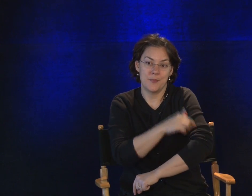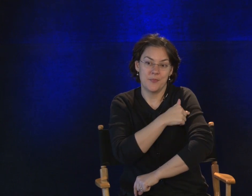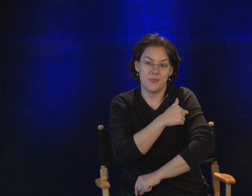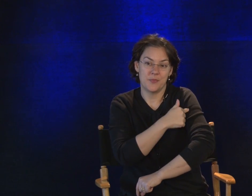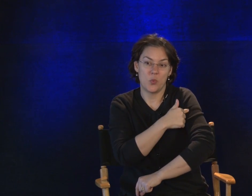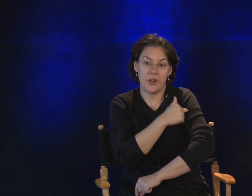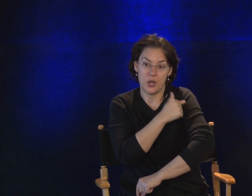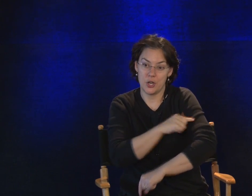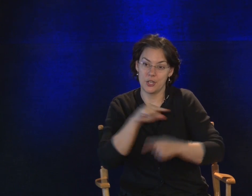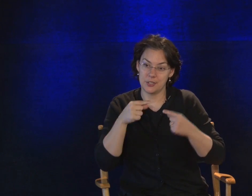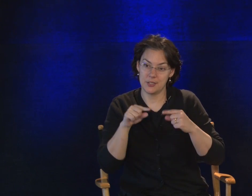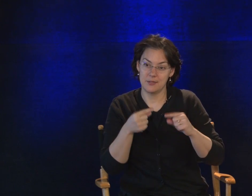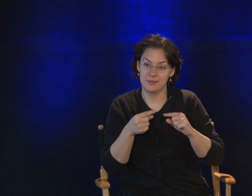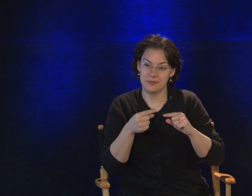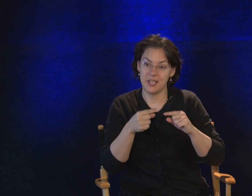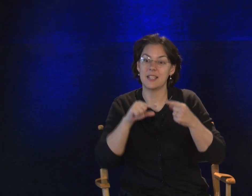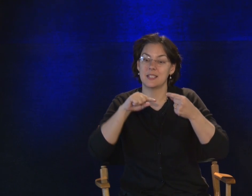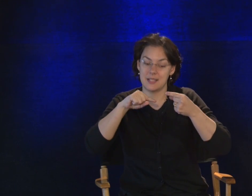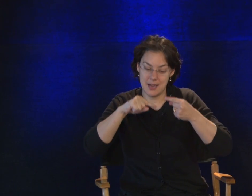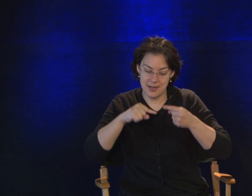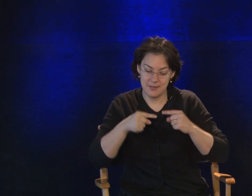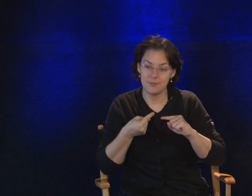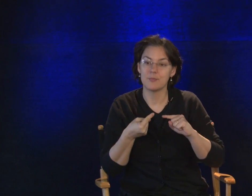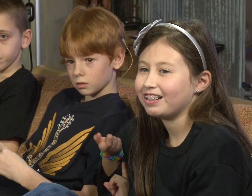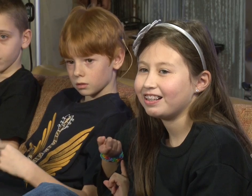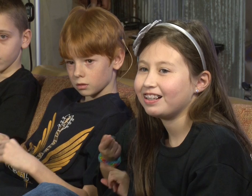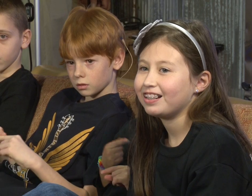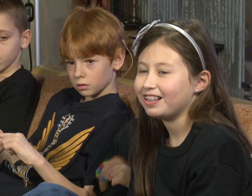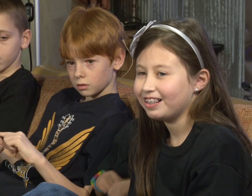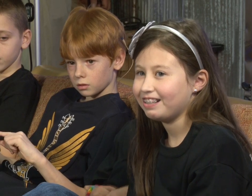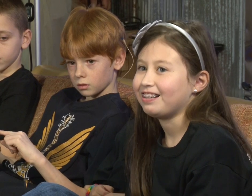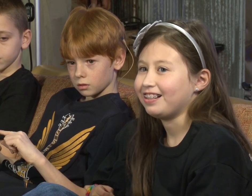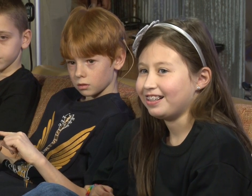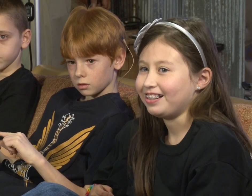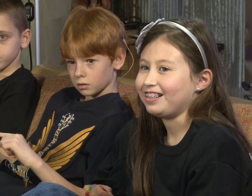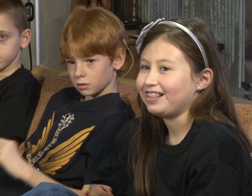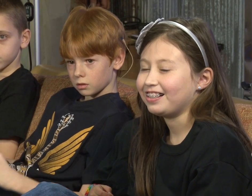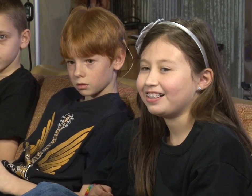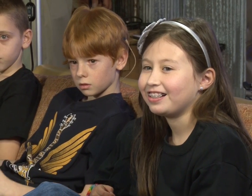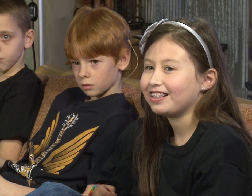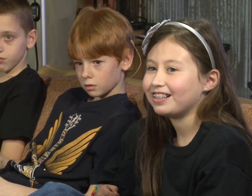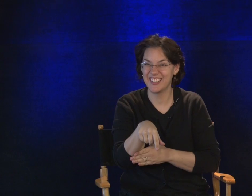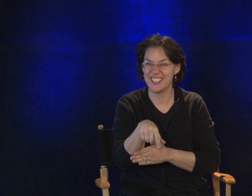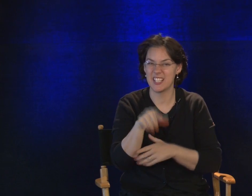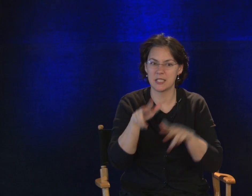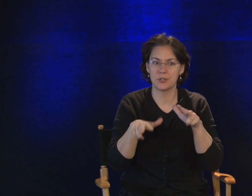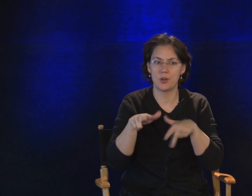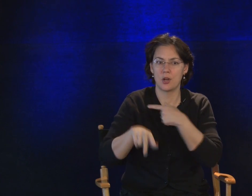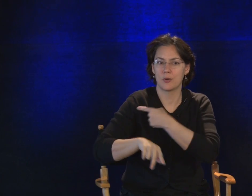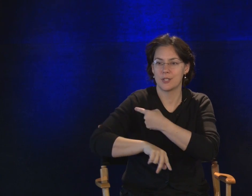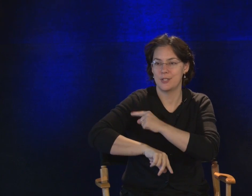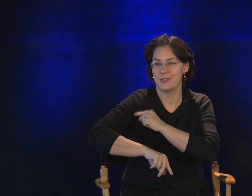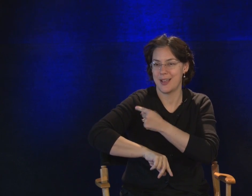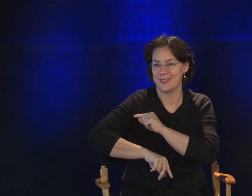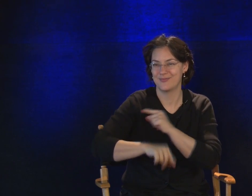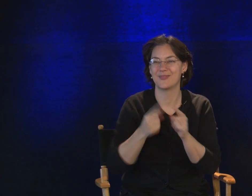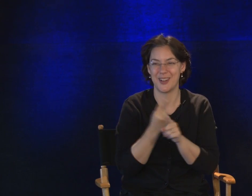where it hurts and then sign hurt. That's a good question. Good. Because that's a little awkward to do that. Right.